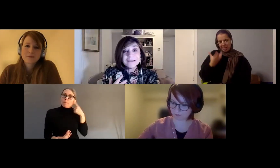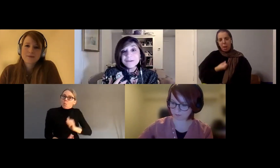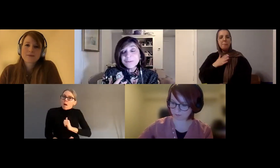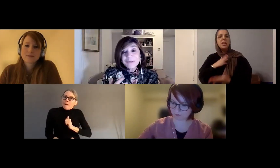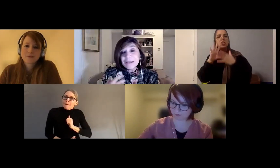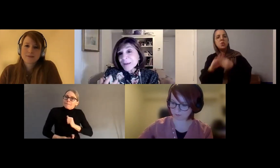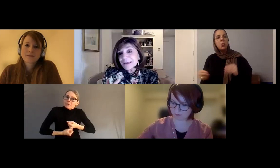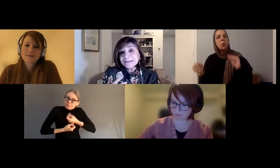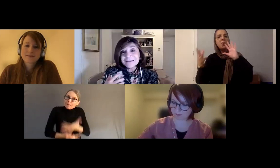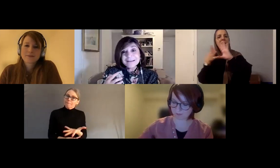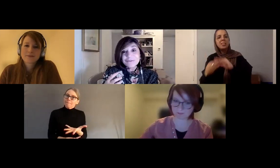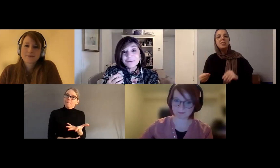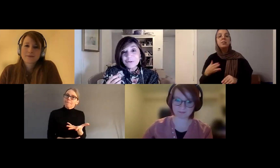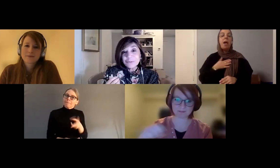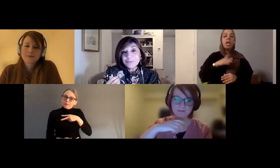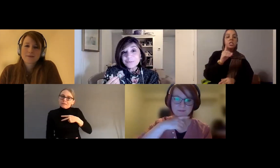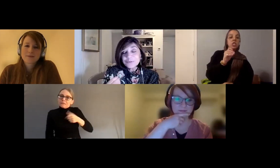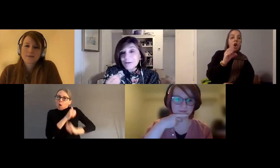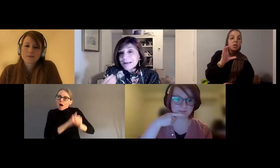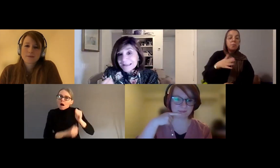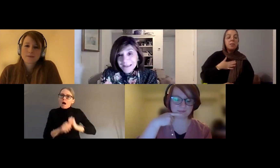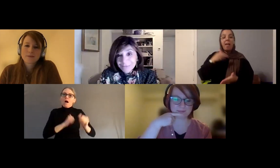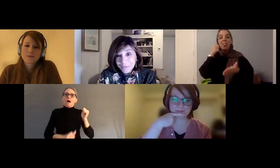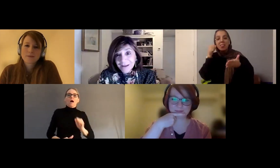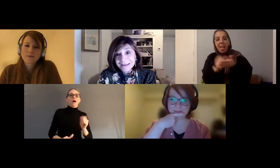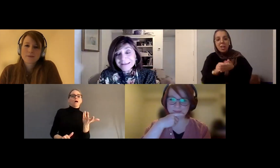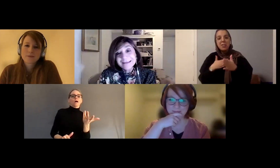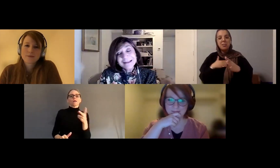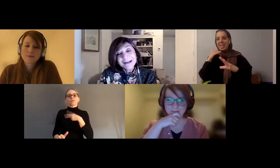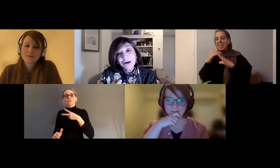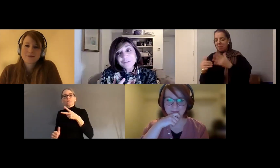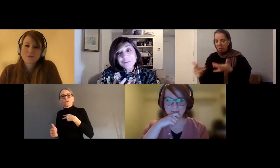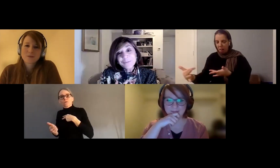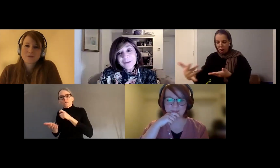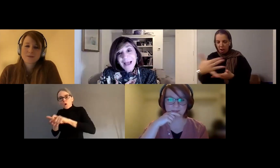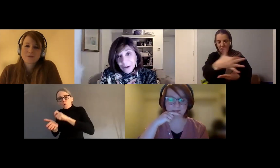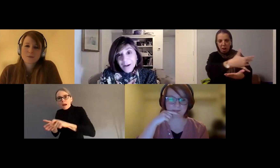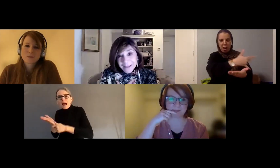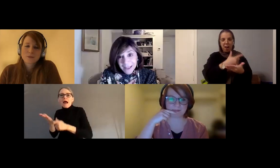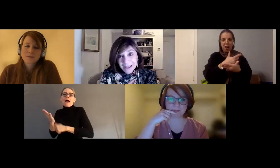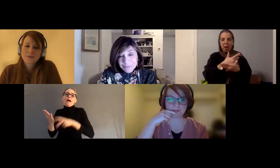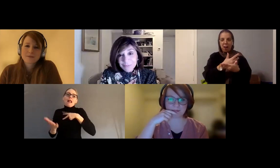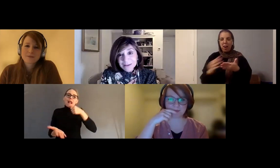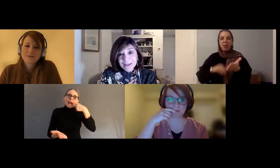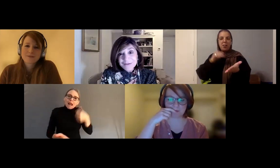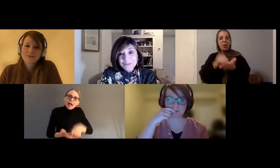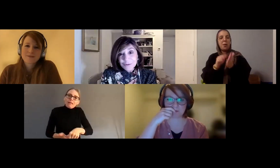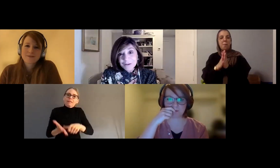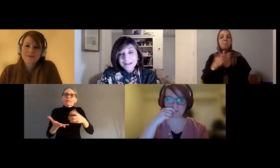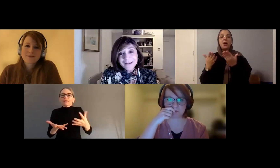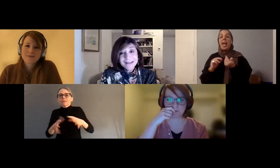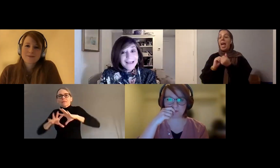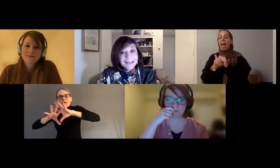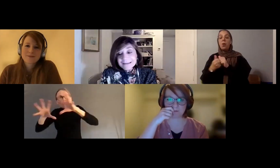and emails and, traces I could find of how I came to my life's